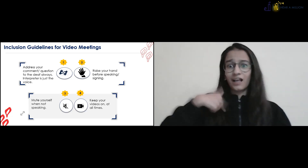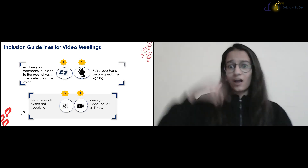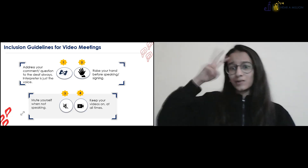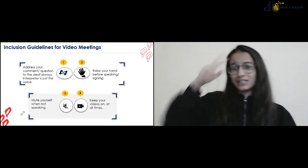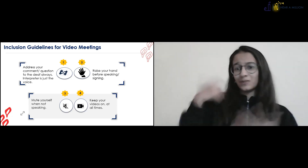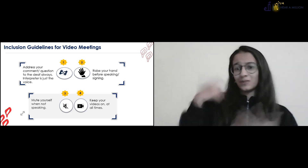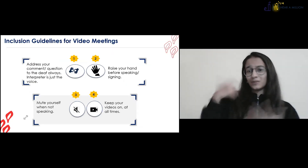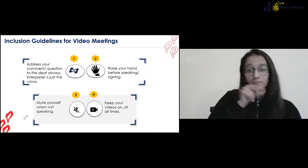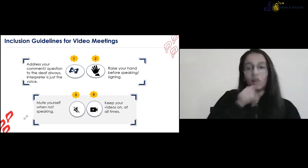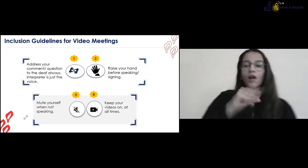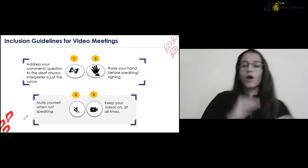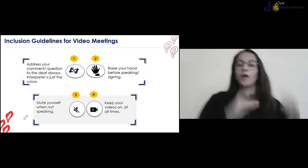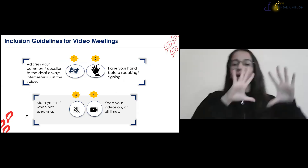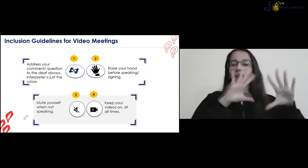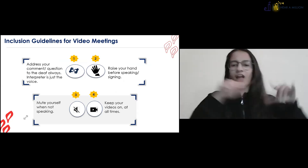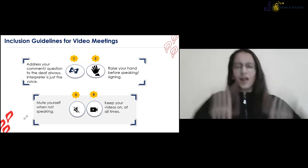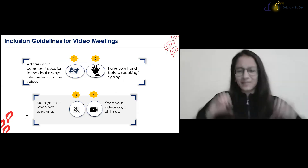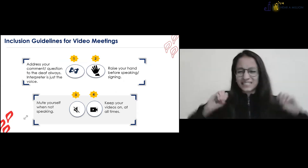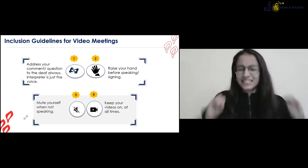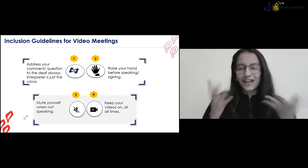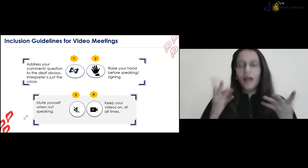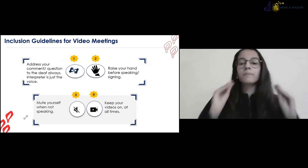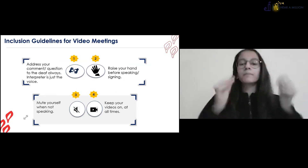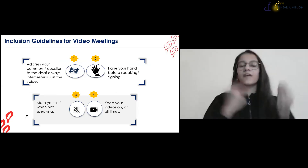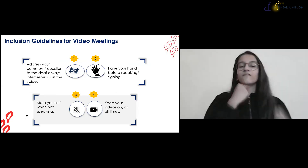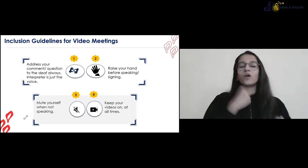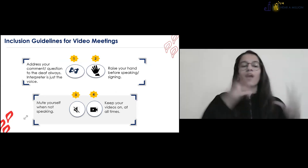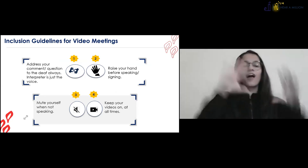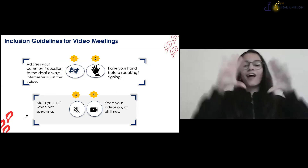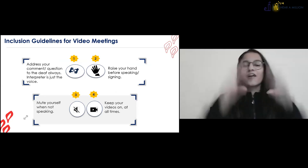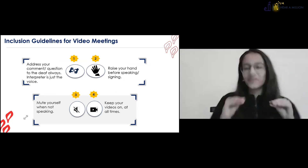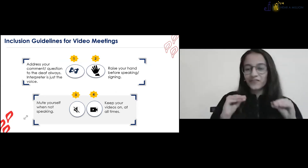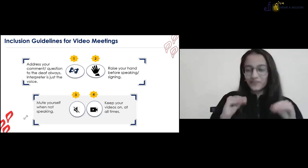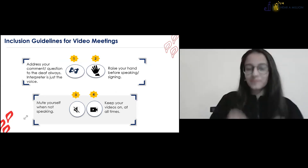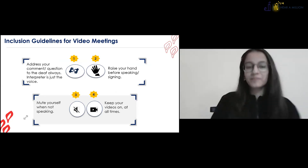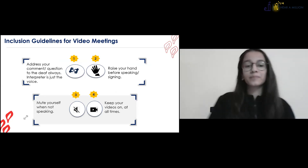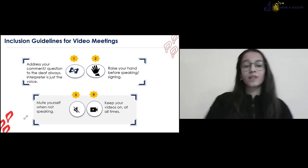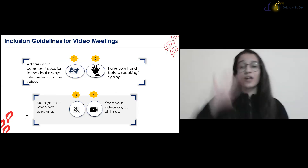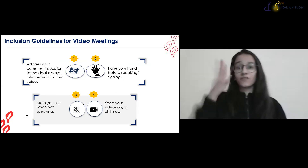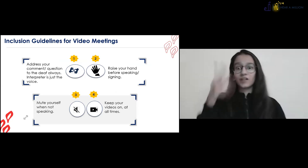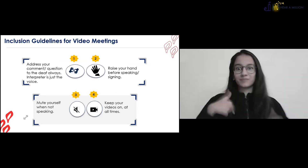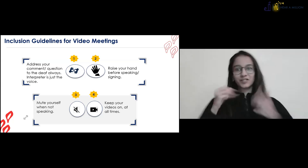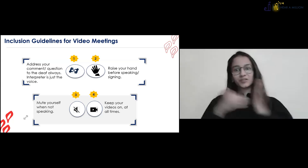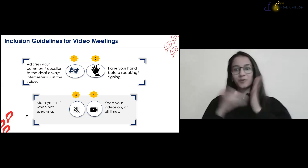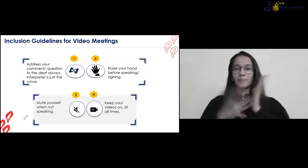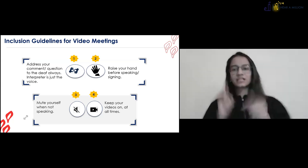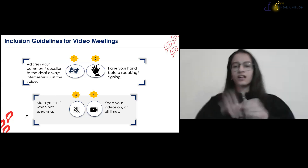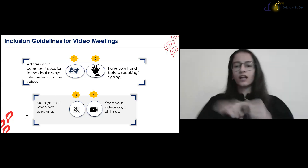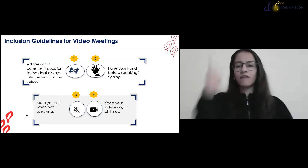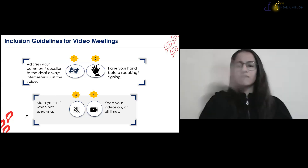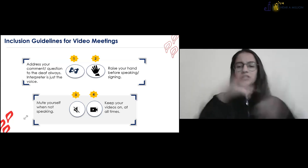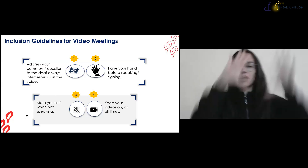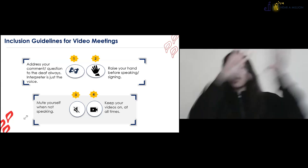so that interpreter can voice easily. So whenever you want to speak, then you can turn on your mic. Otherwise, please keep it turned